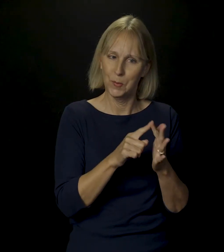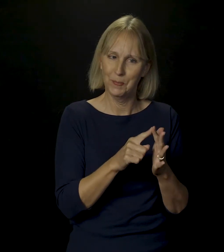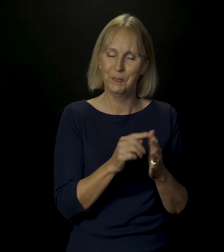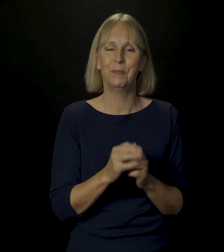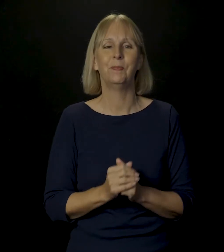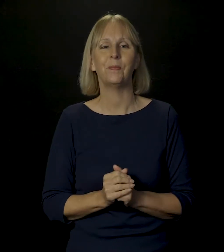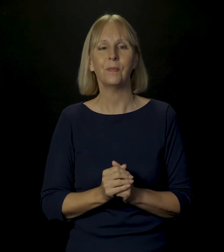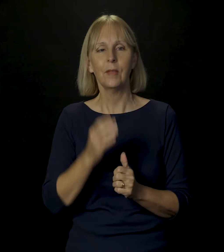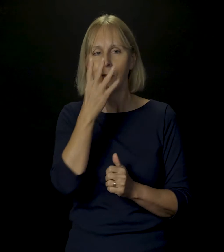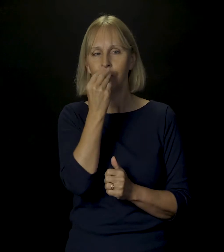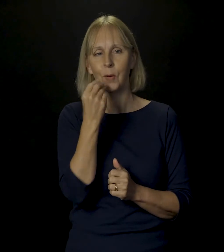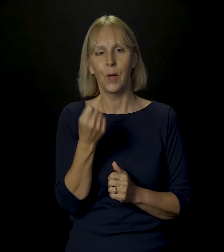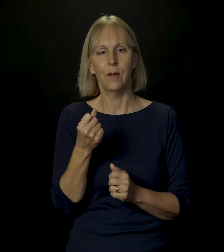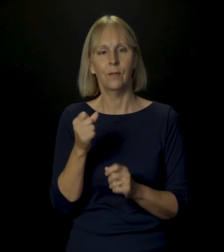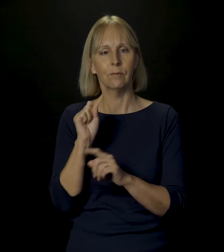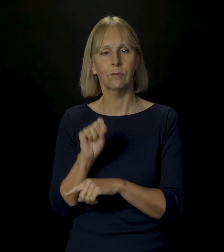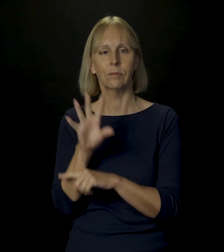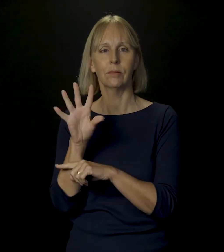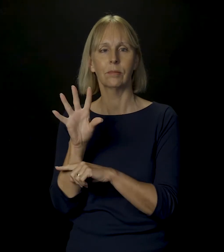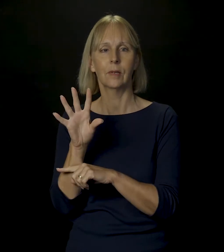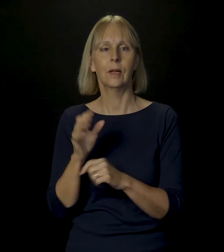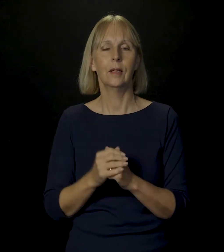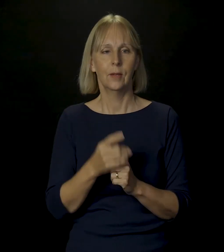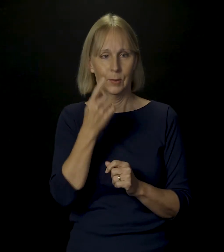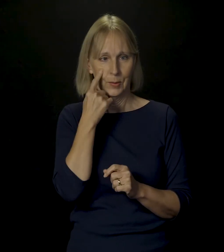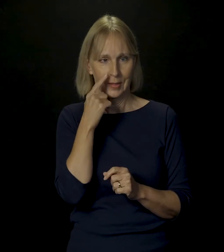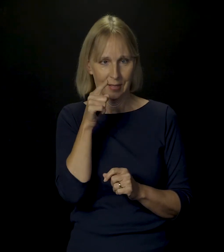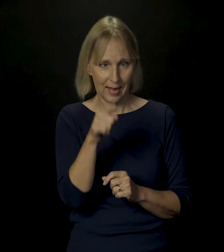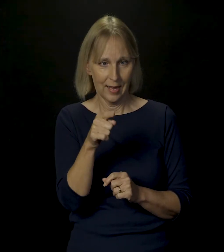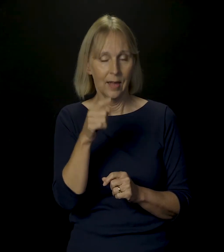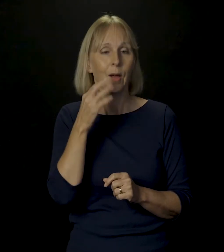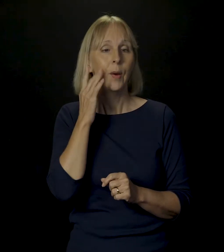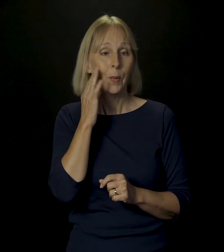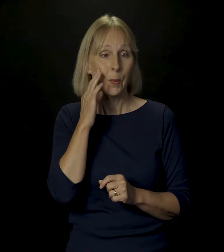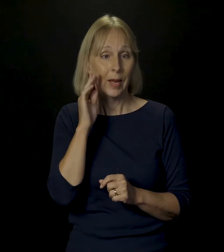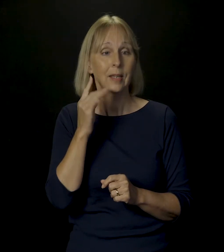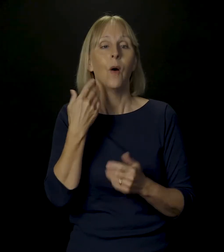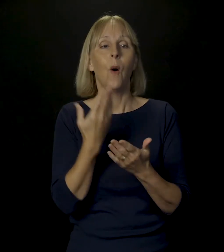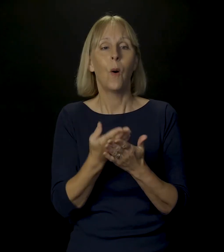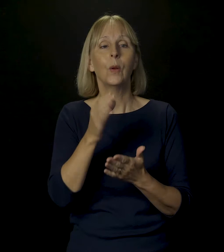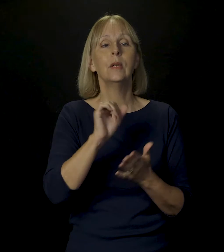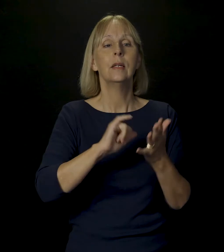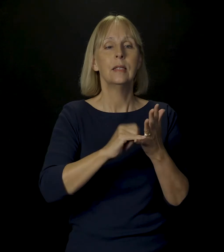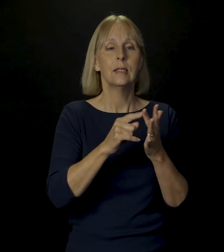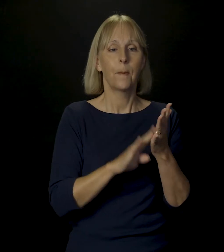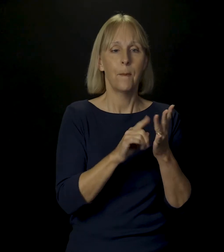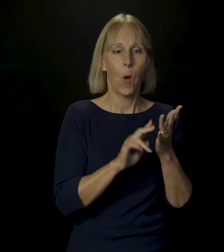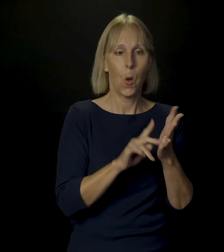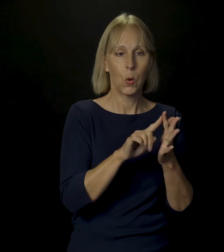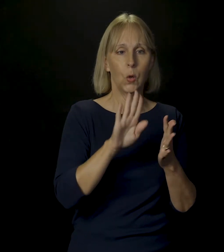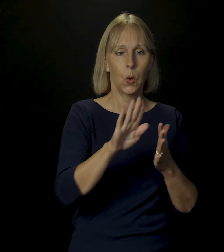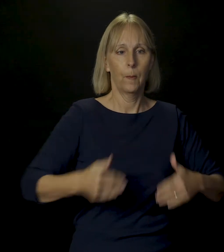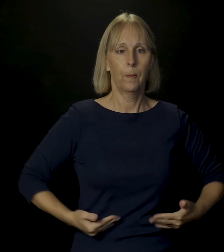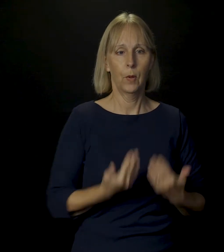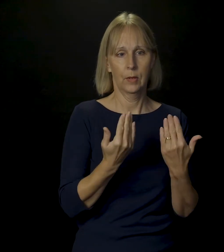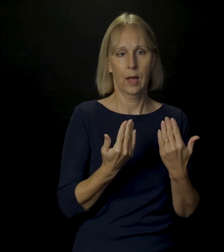Team If you can put That up That would be lovely This particular day That this photo Was taken Is Simone's birthday We have Simone On the left And